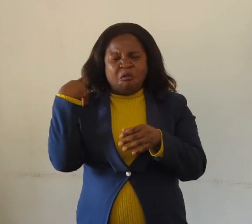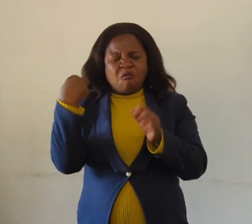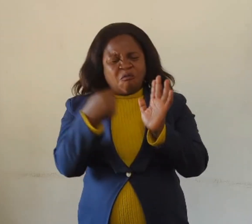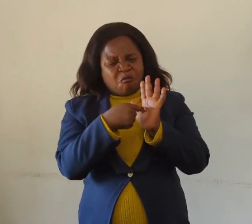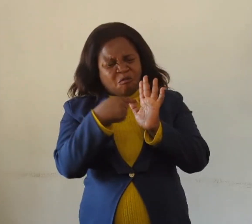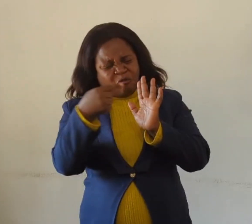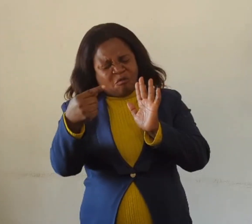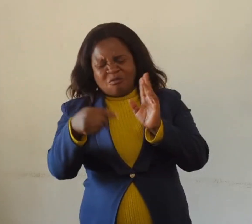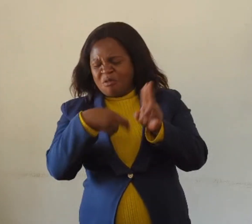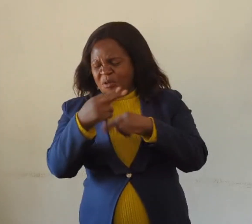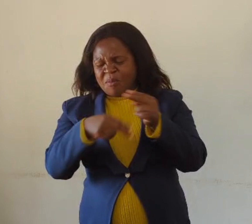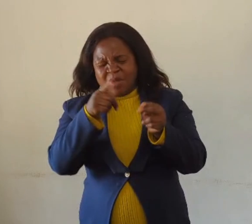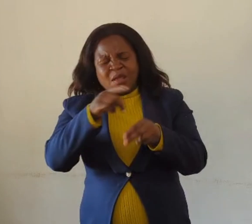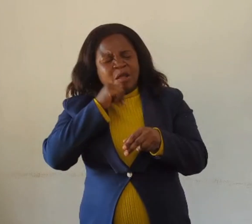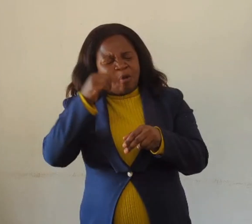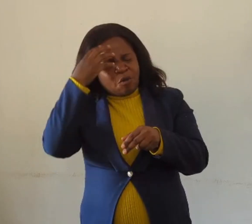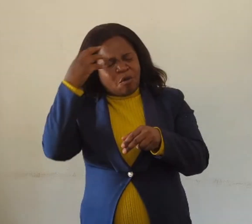ballot papers.